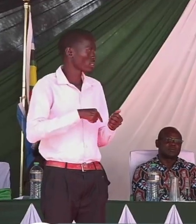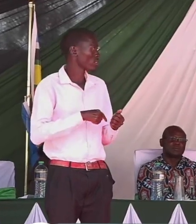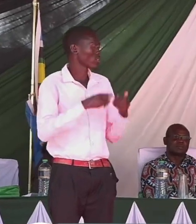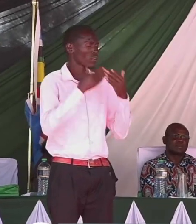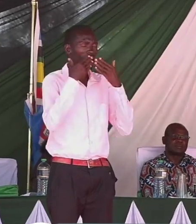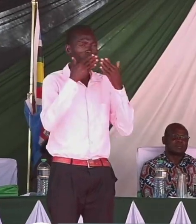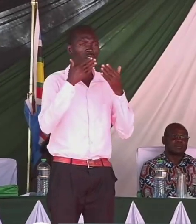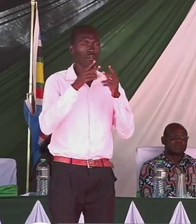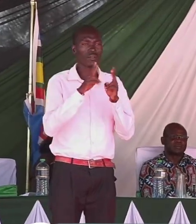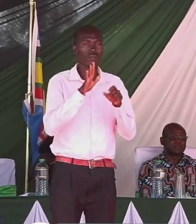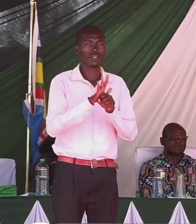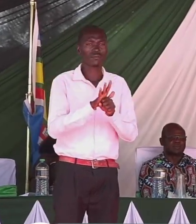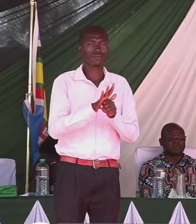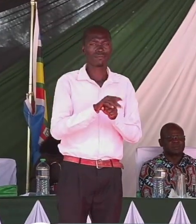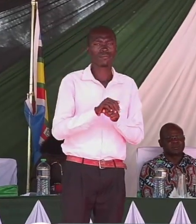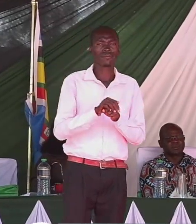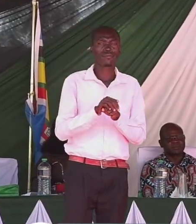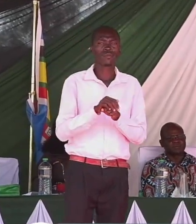much. So,